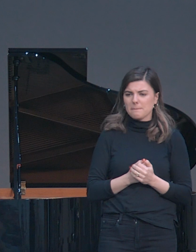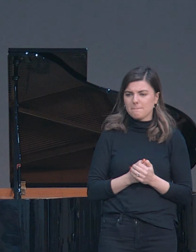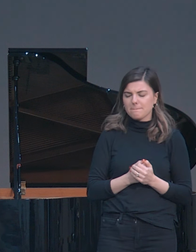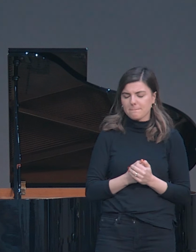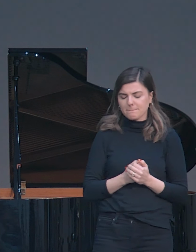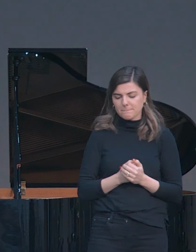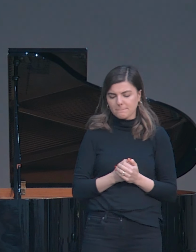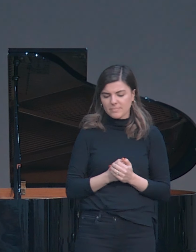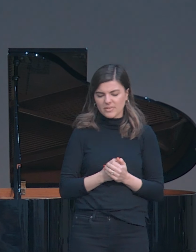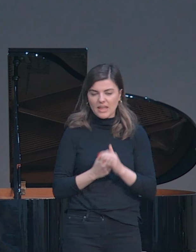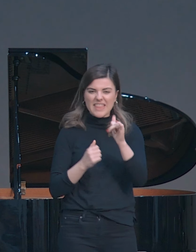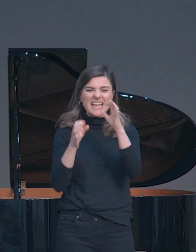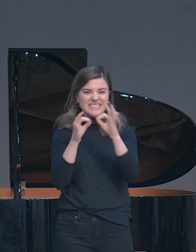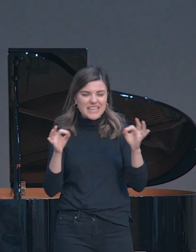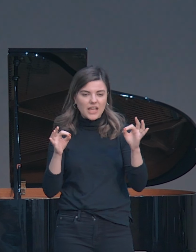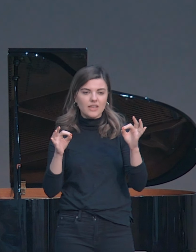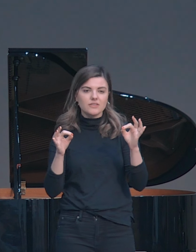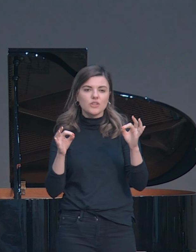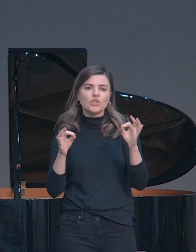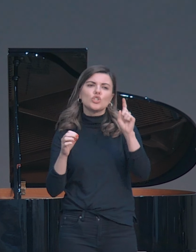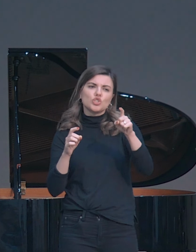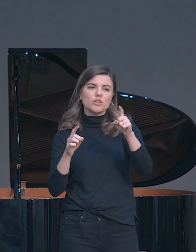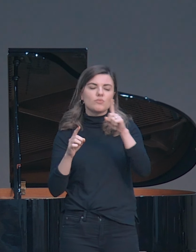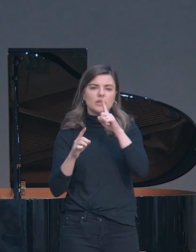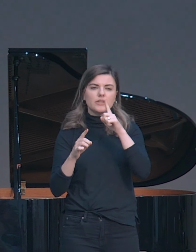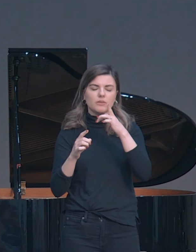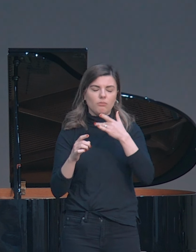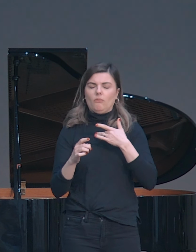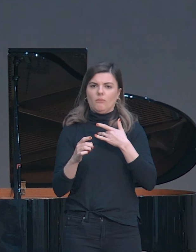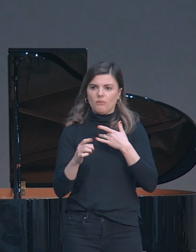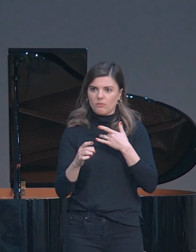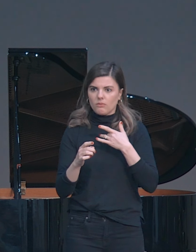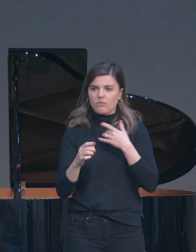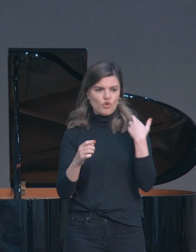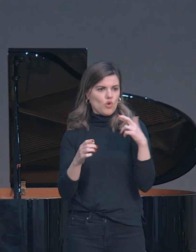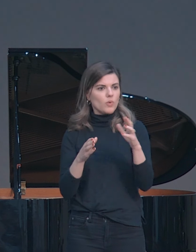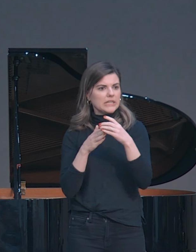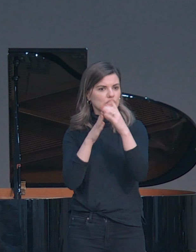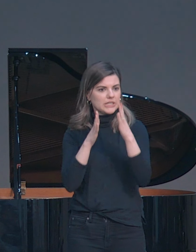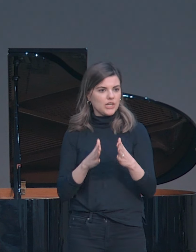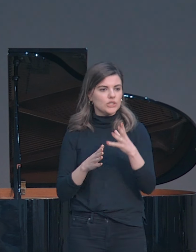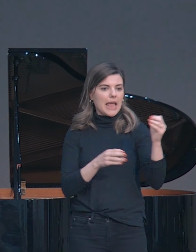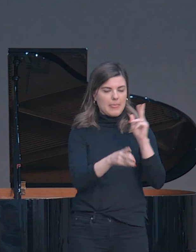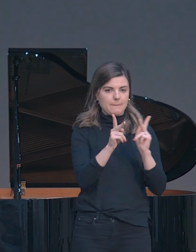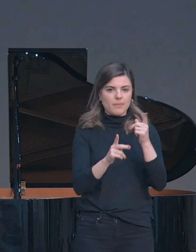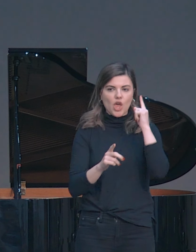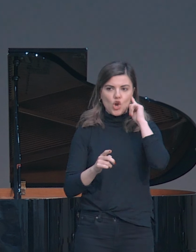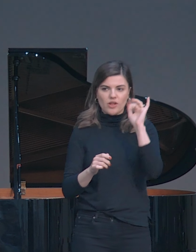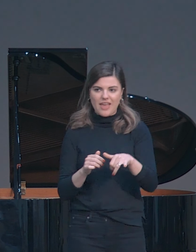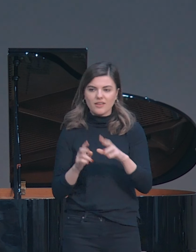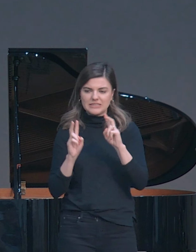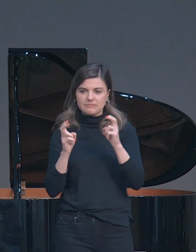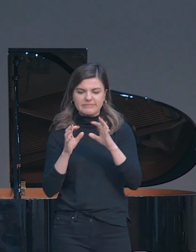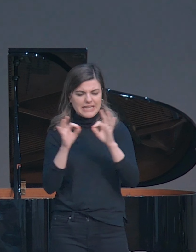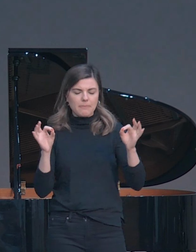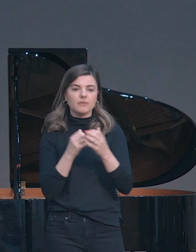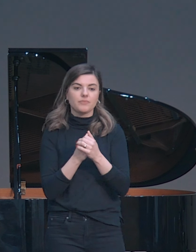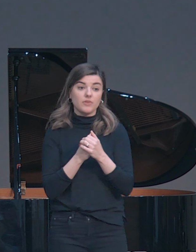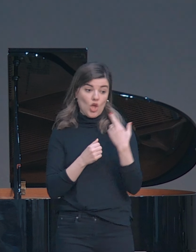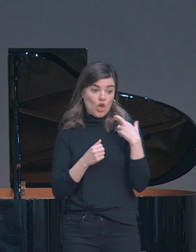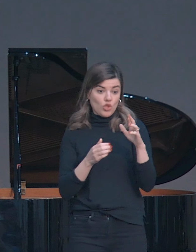Now, this saying was meant to be arresting for both the religious leaders and the people. The religious